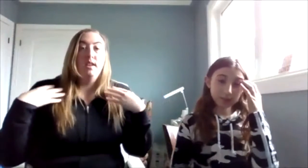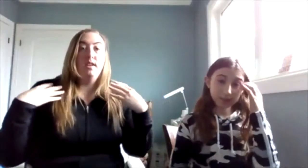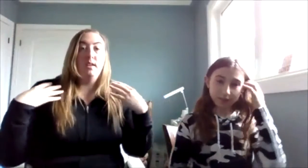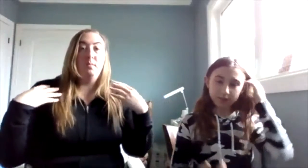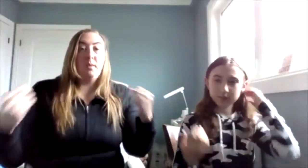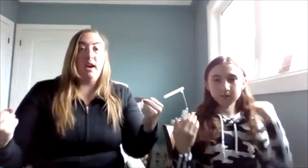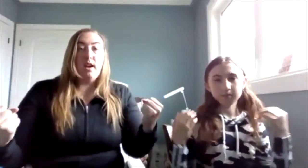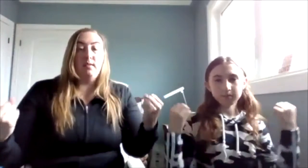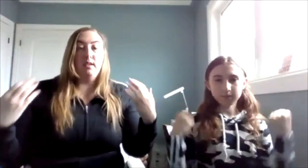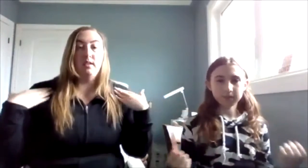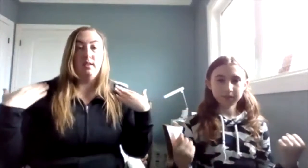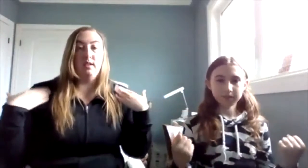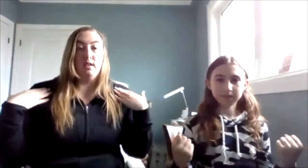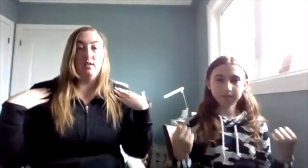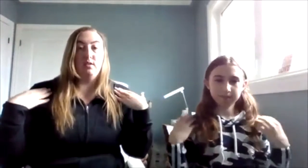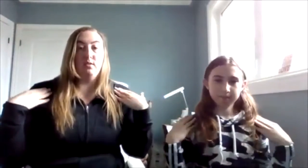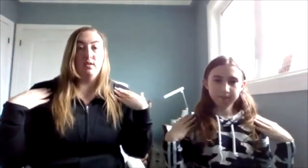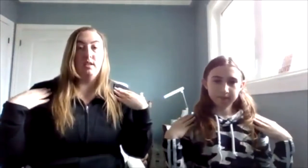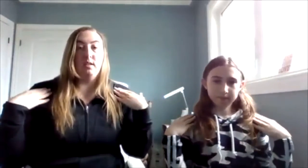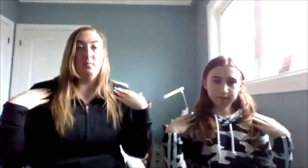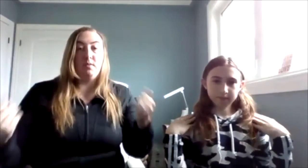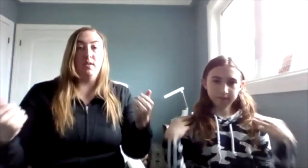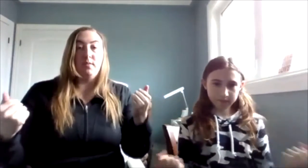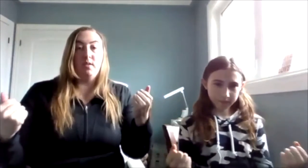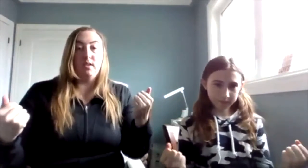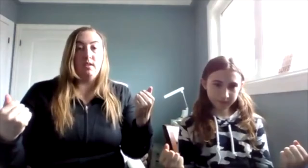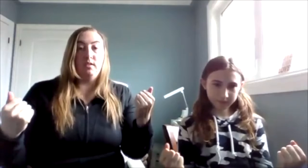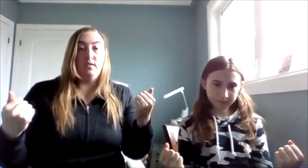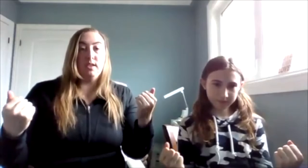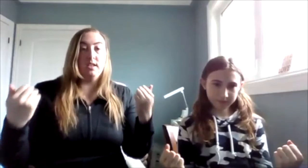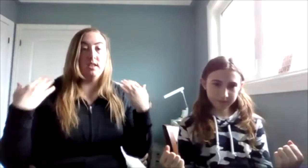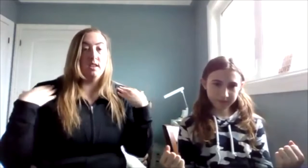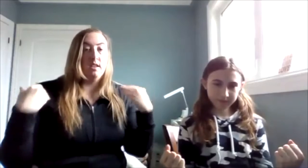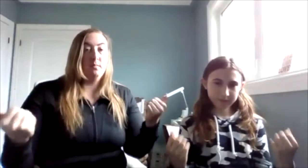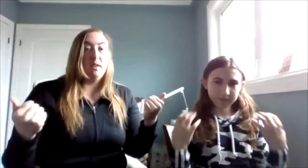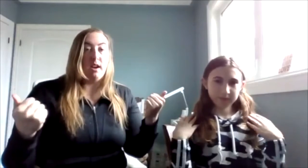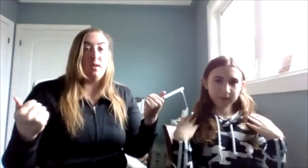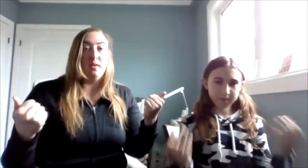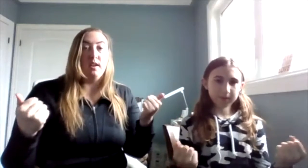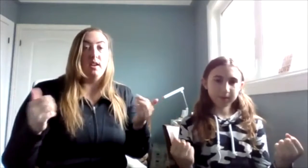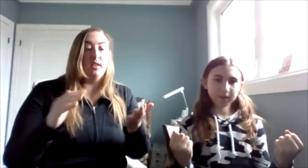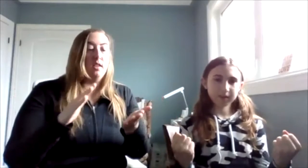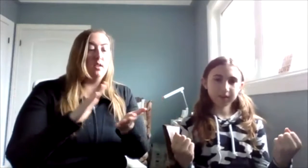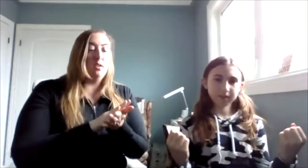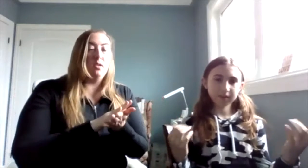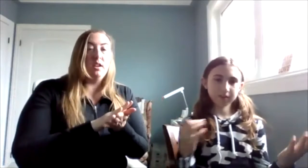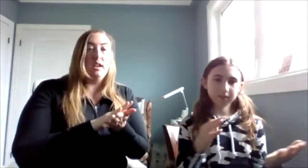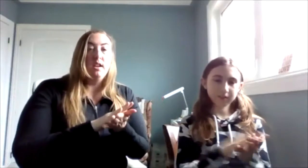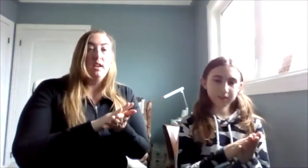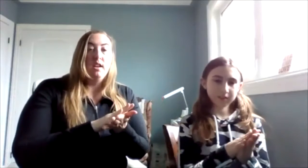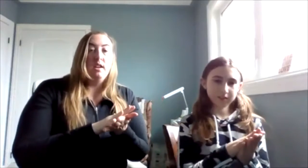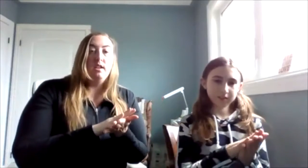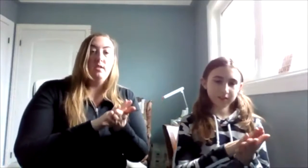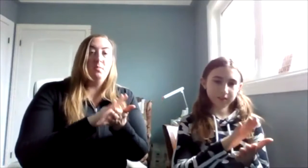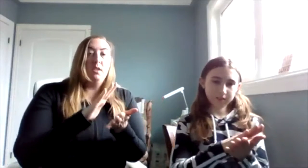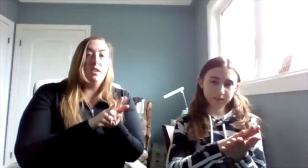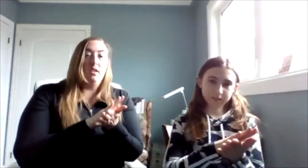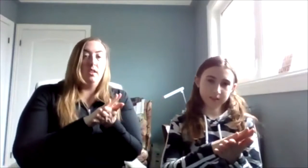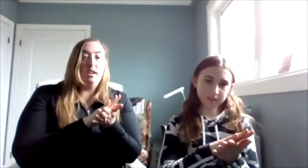the power, so you touch your shoulders and then come forward into 2 fists, power, and then the glory is you put your hands